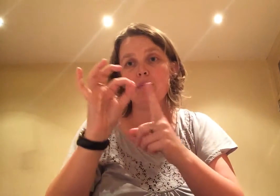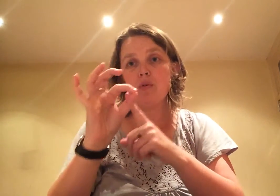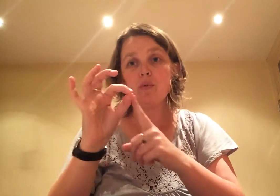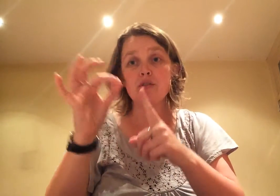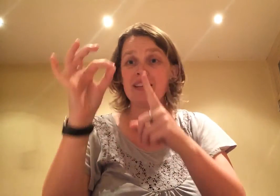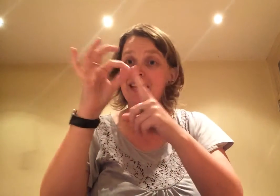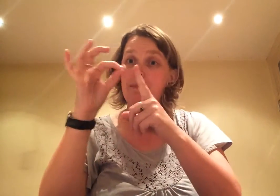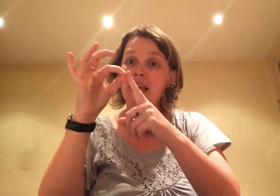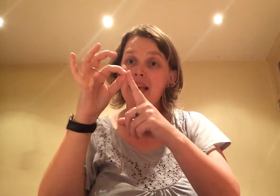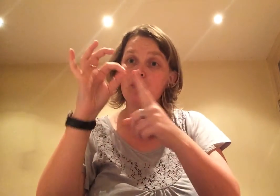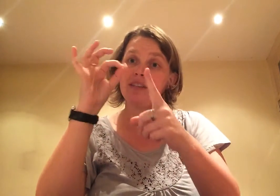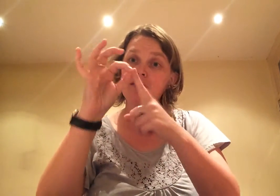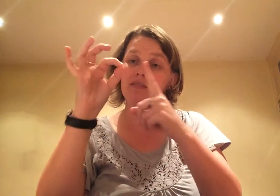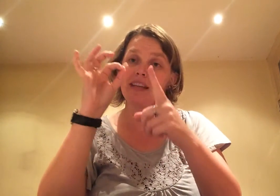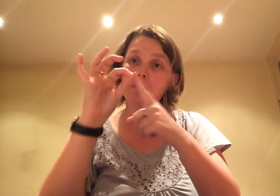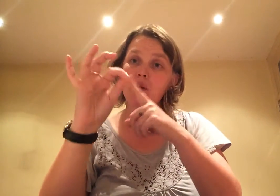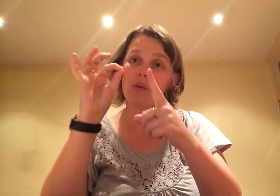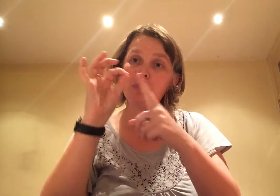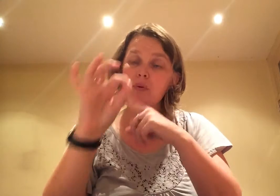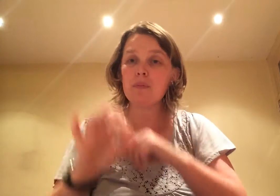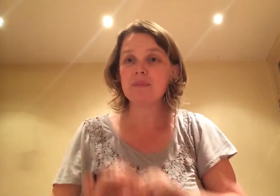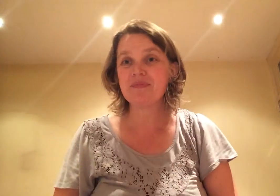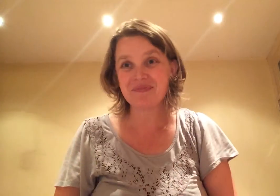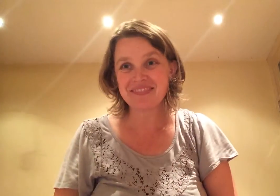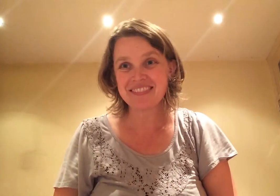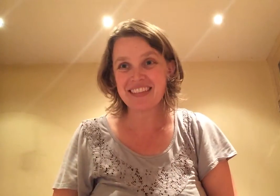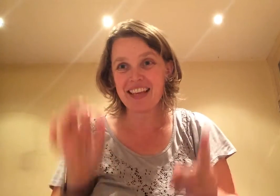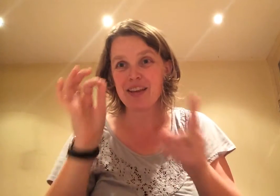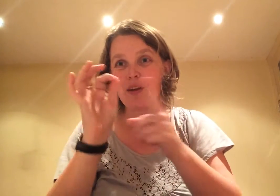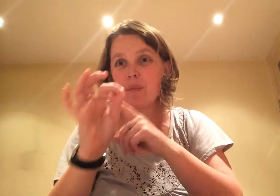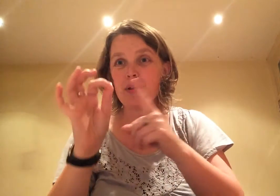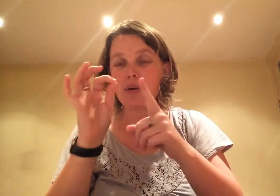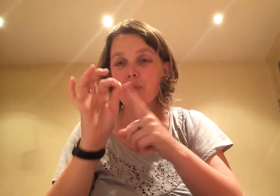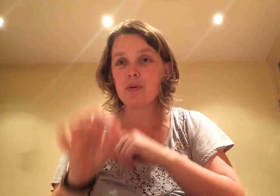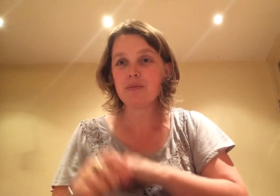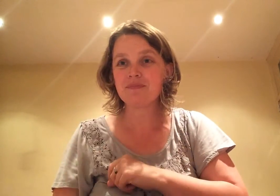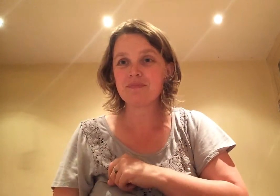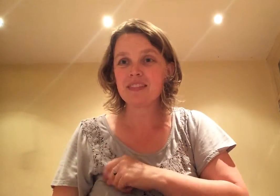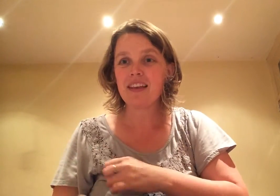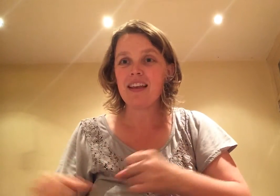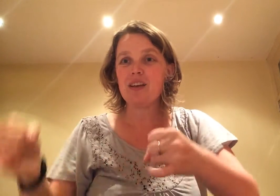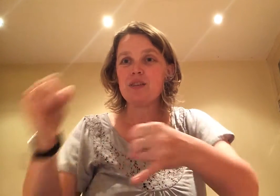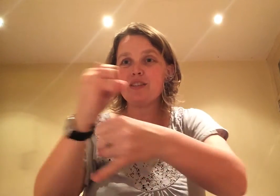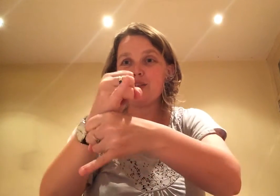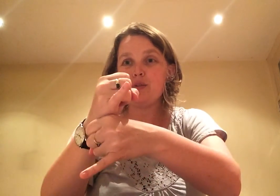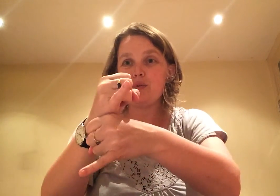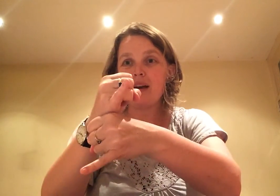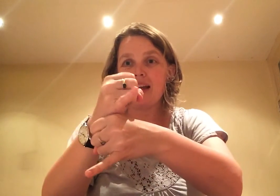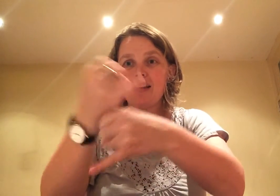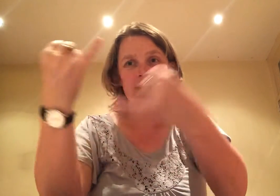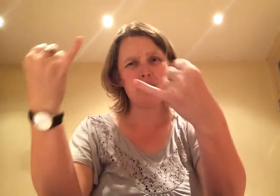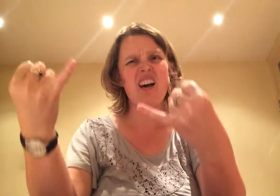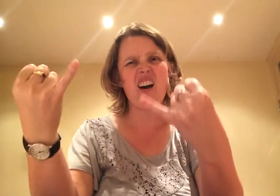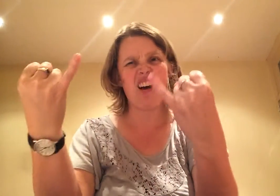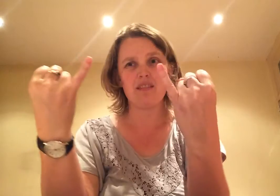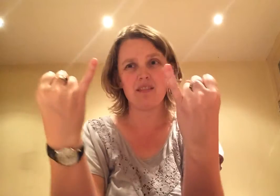Purple, we do the letter P, we just give a flick. Purple, okay, purple. We do grey. Now this one's hard. Get your